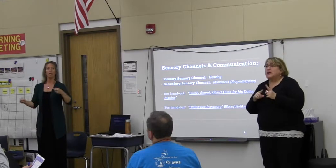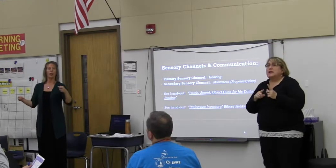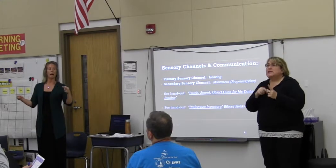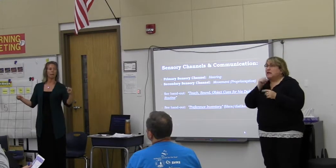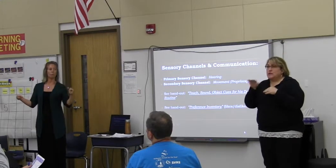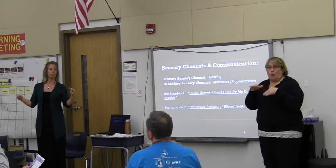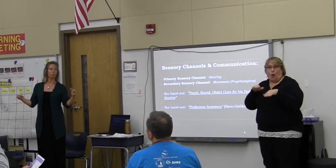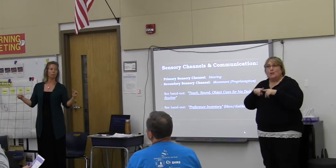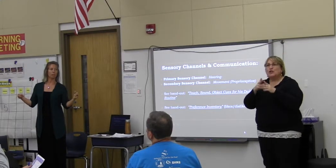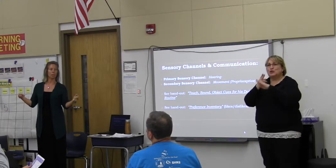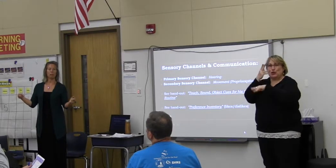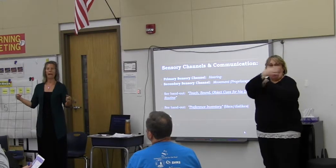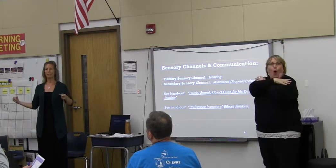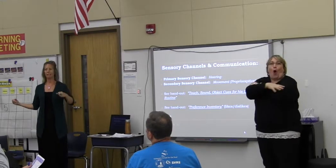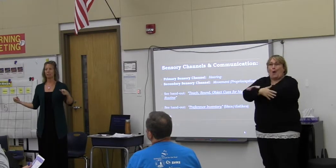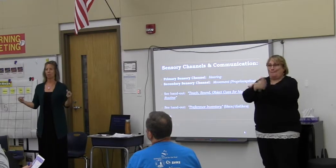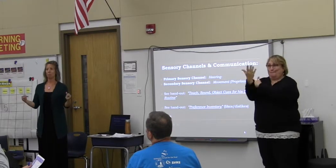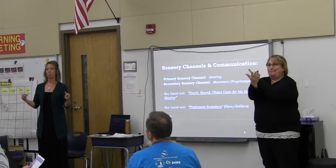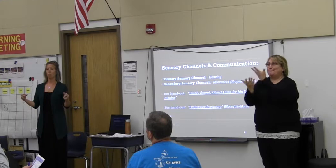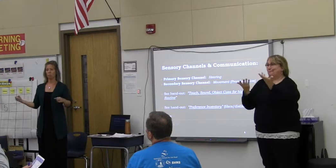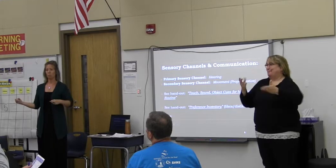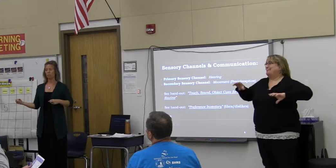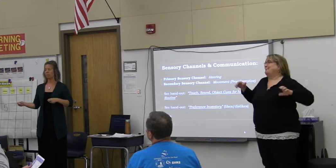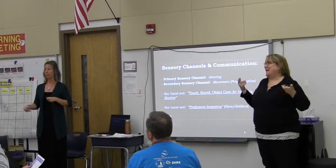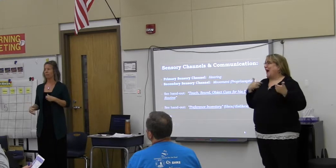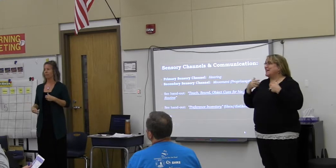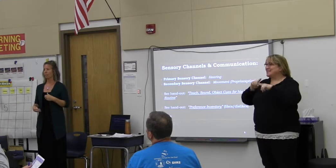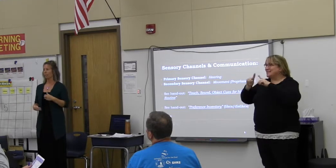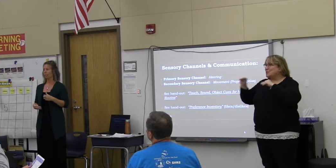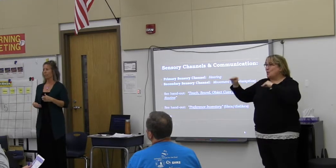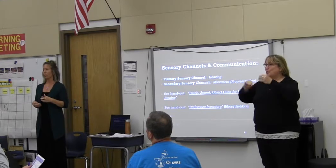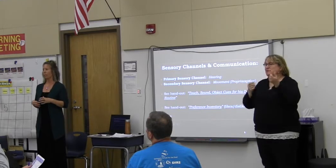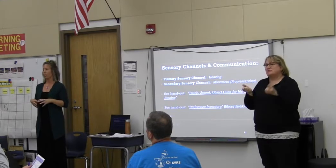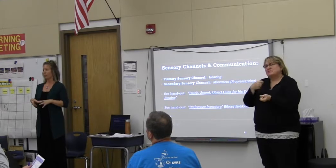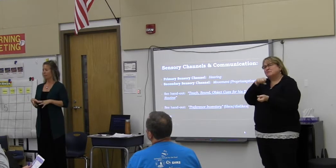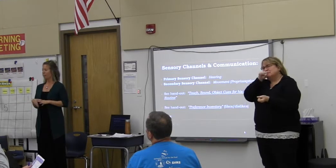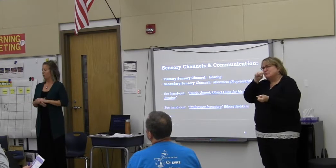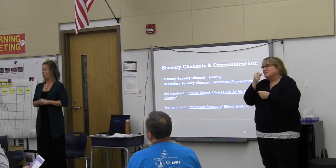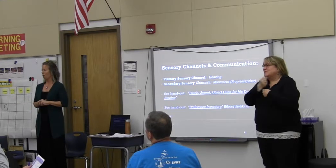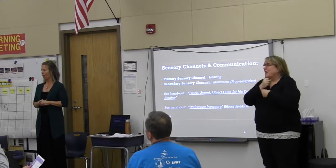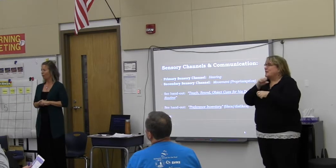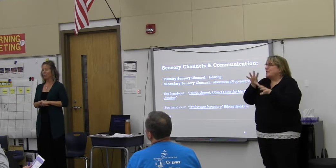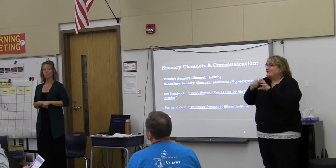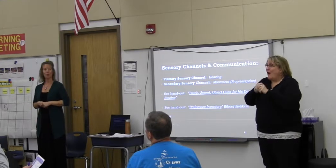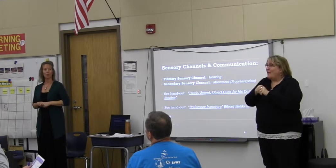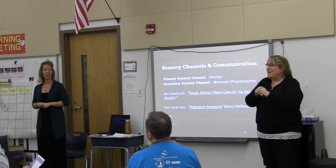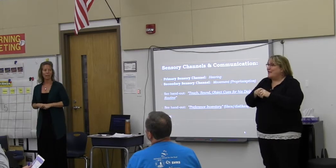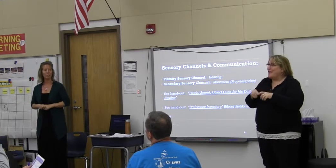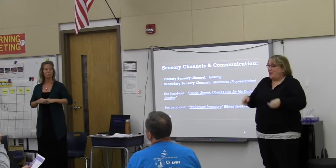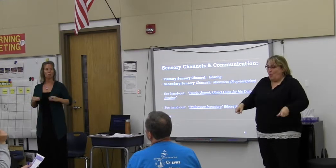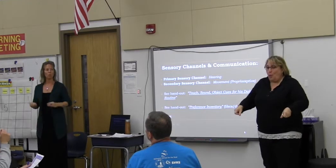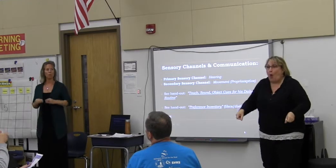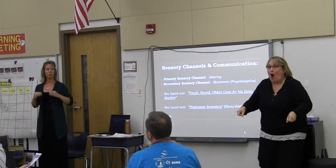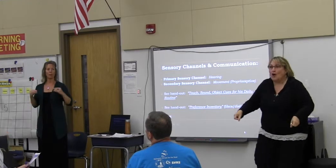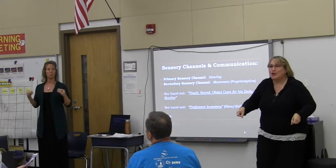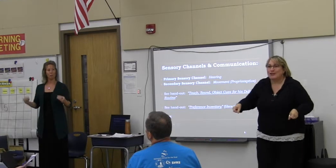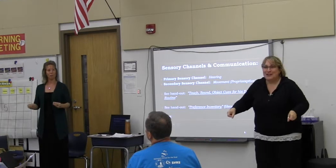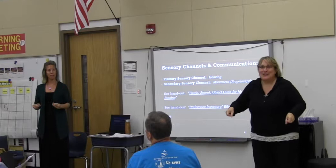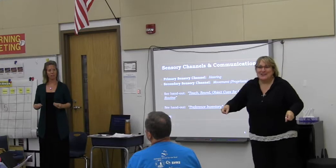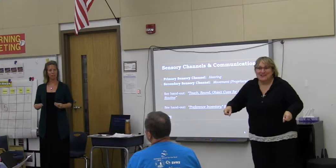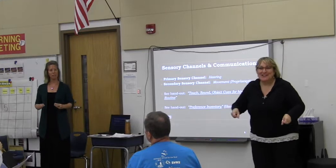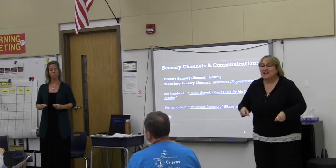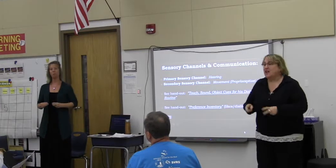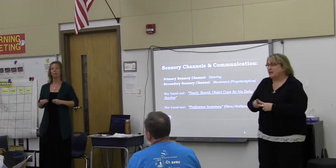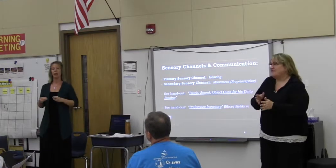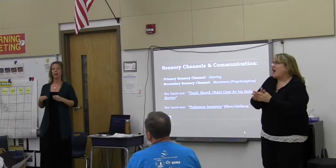arms, you know, and has different movements. He loves to be in the walker and walk around. Movement is very